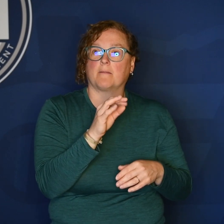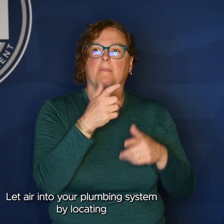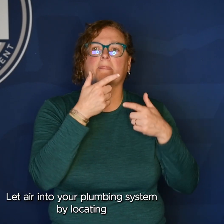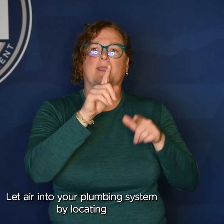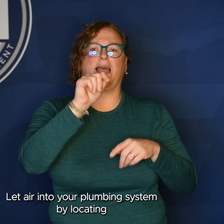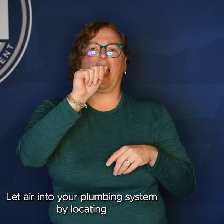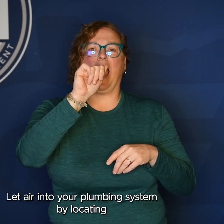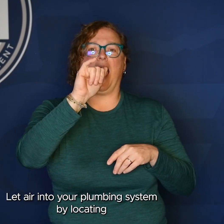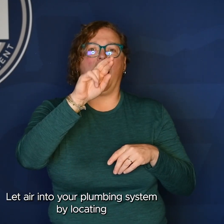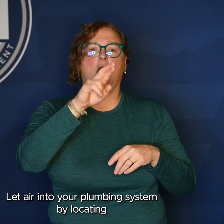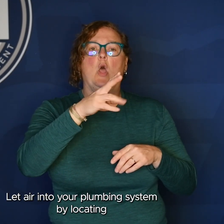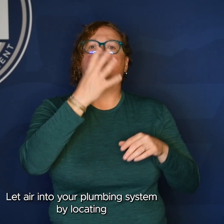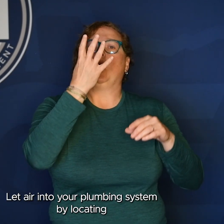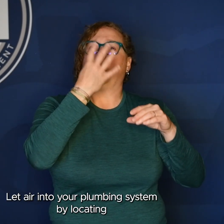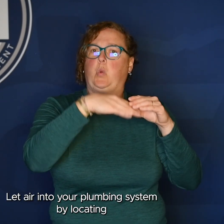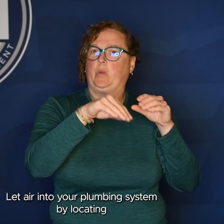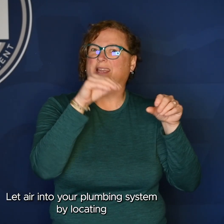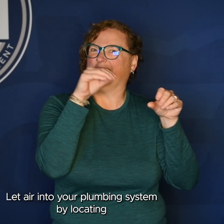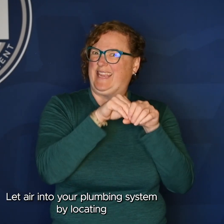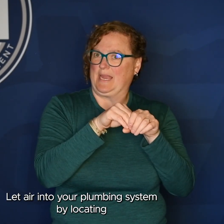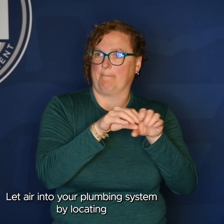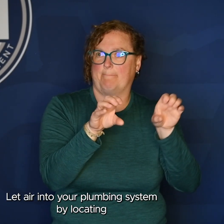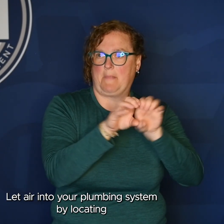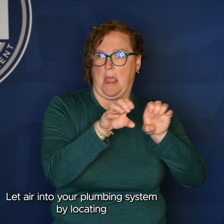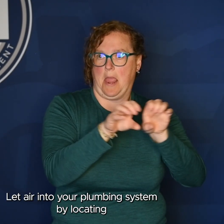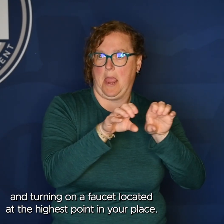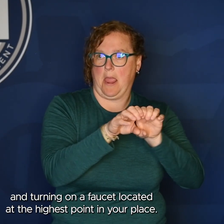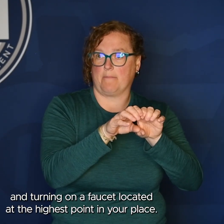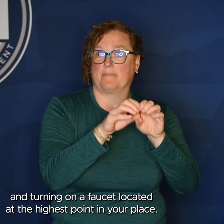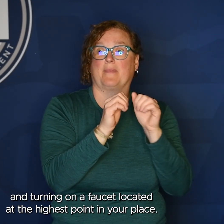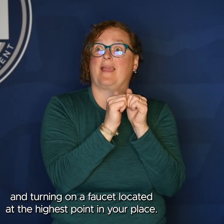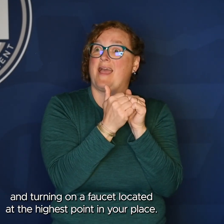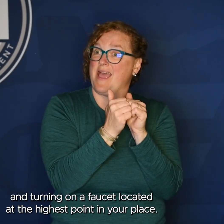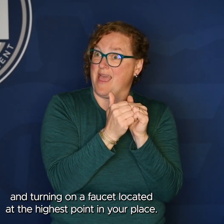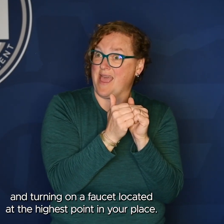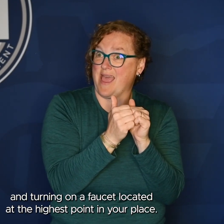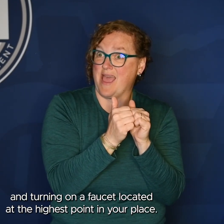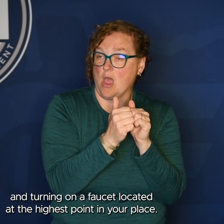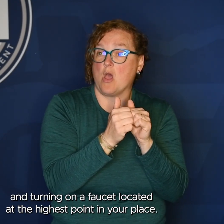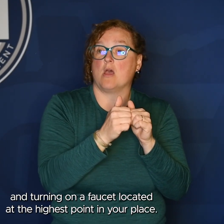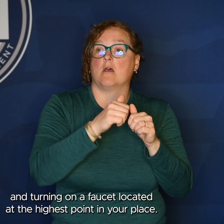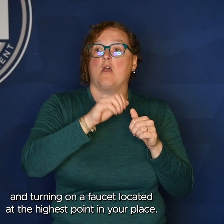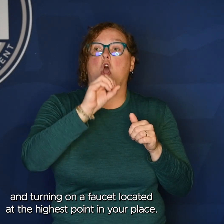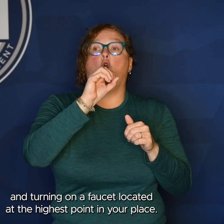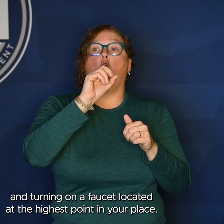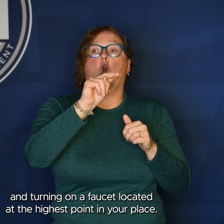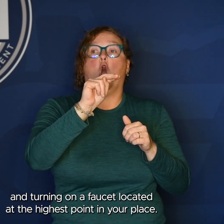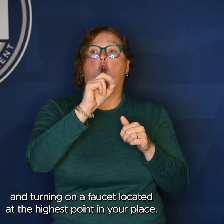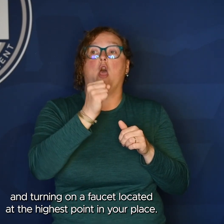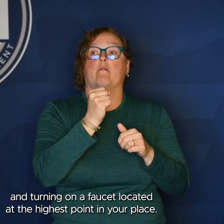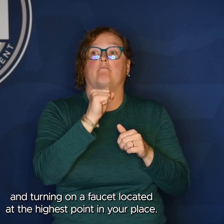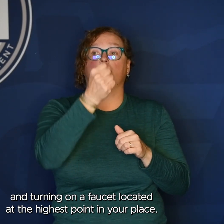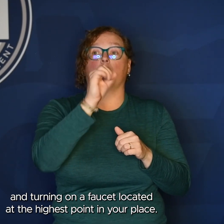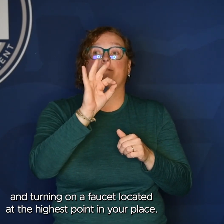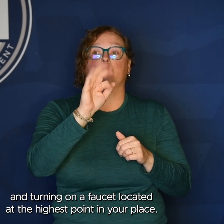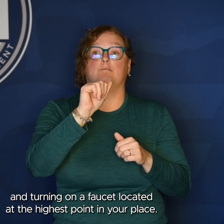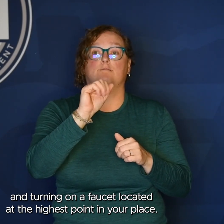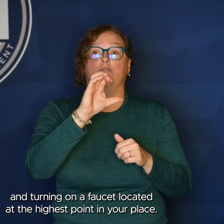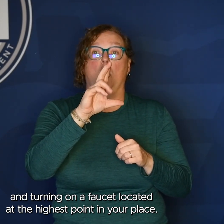Let air into your plumbing system by locating and turning on a faucet located at the highest point in your